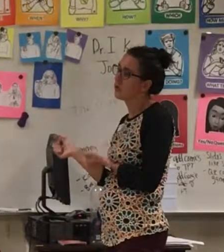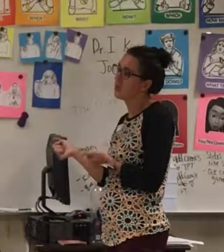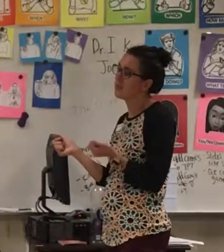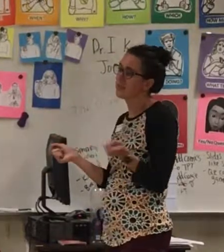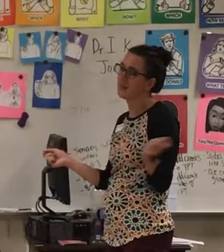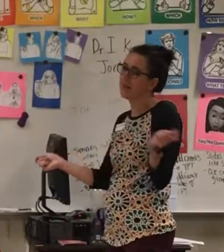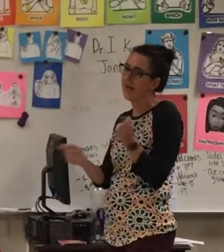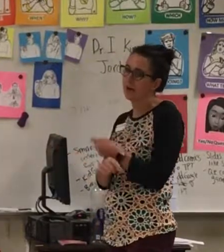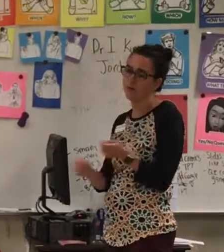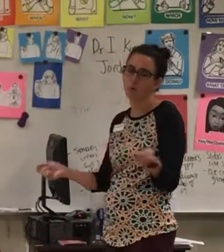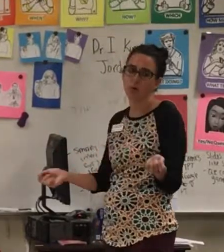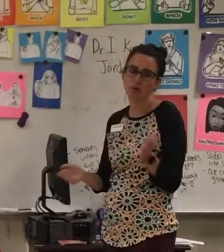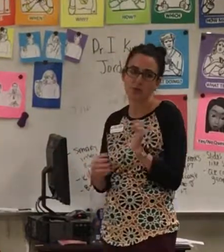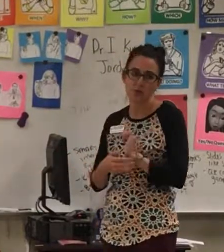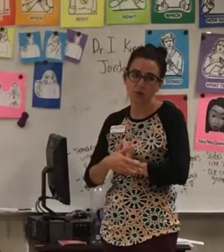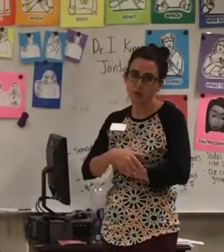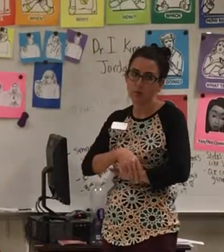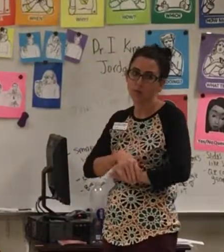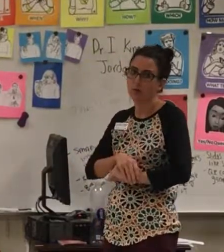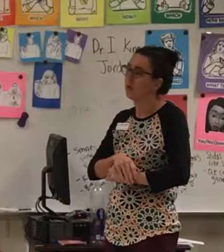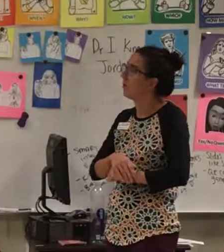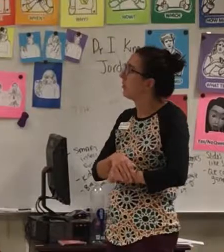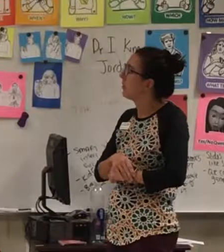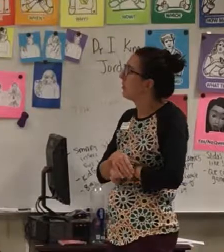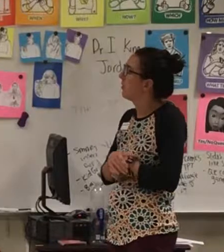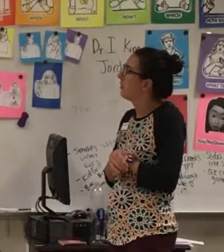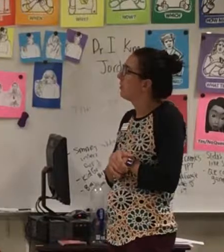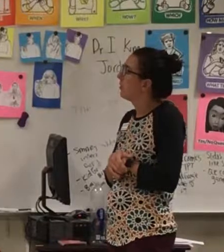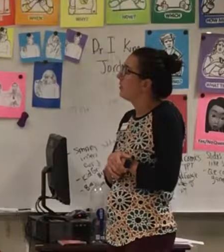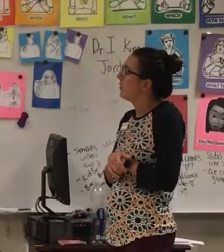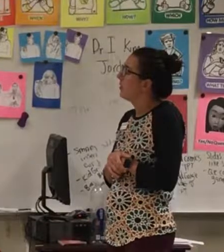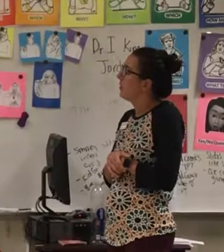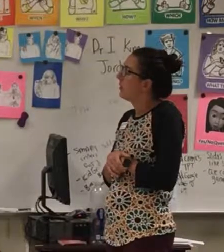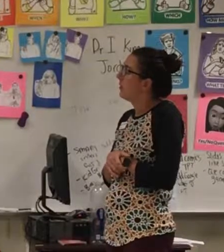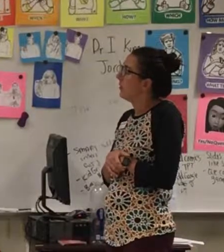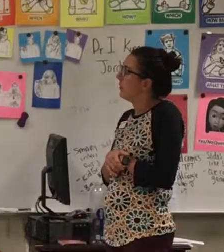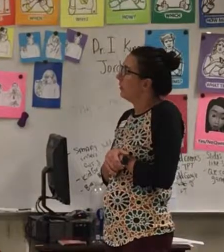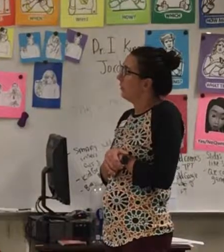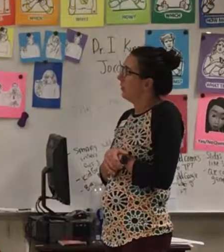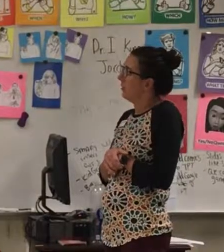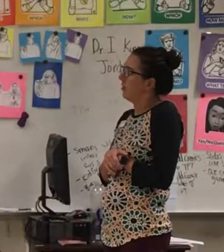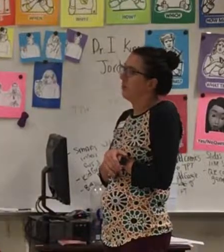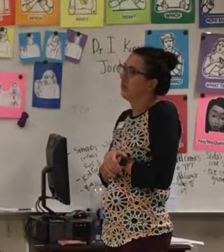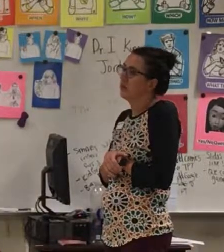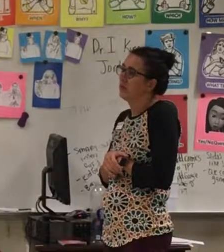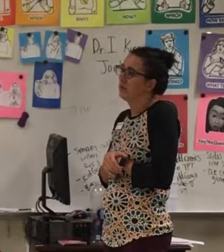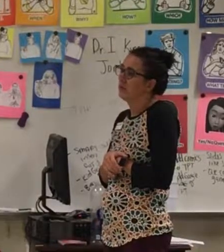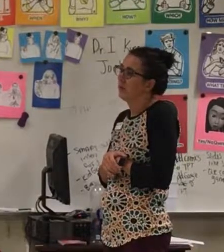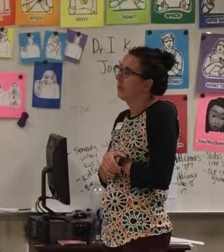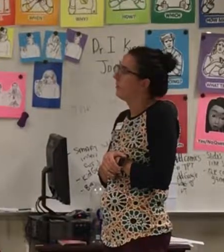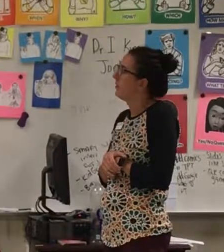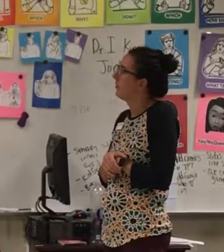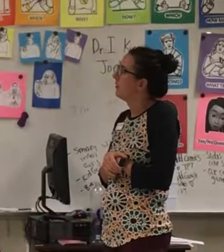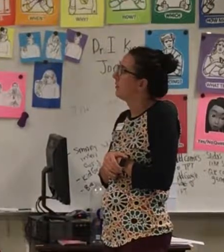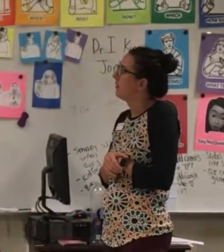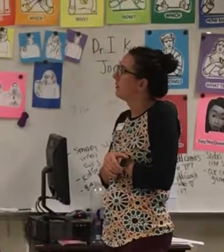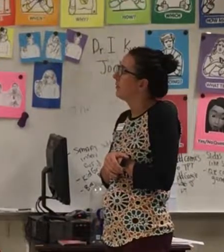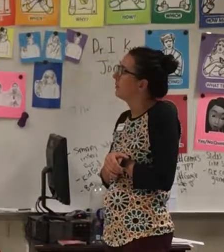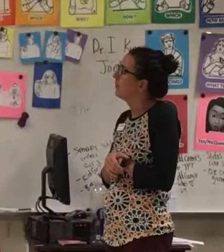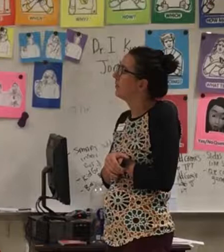one seemed out of order to you? 2 and 1. What about? Oh, there's 2 and 1. No, it's I think it's 4 and 5. Me 4 too.